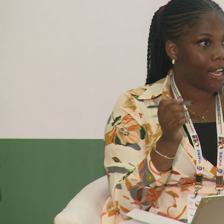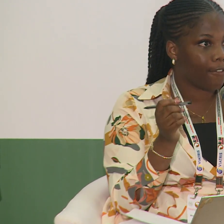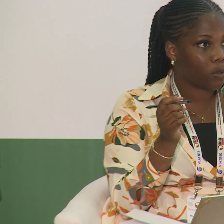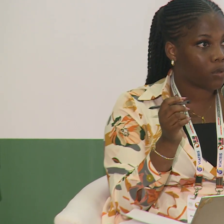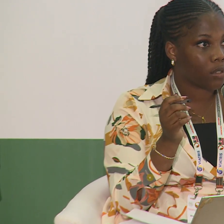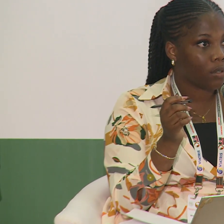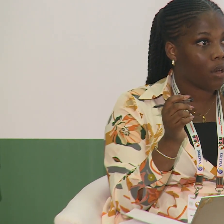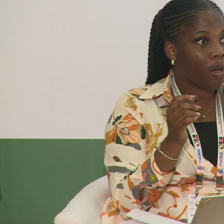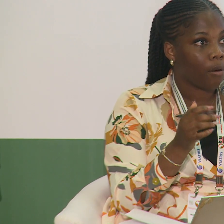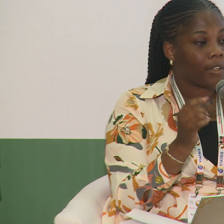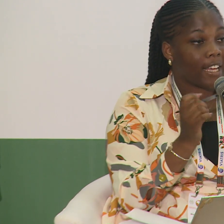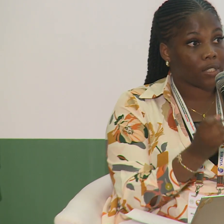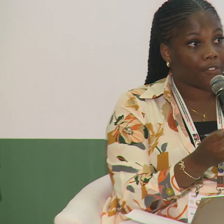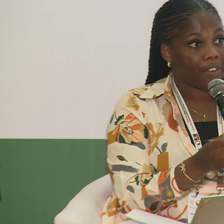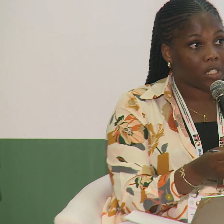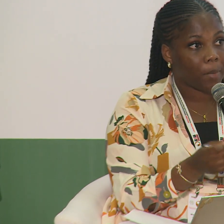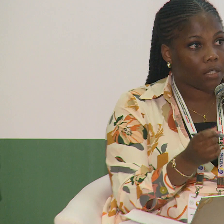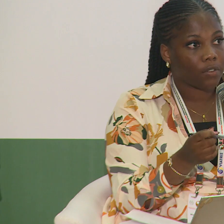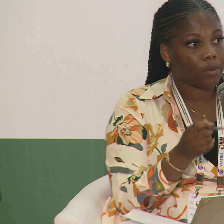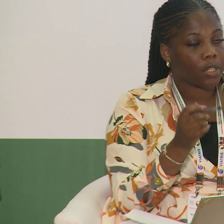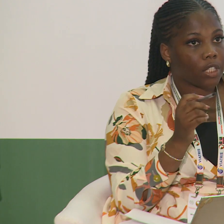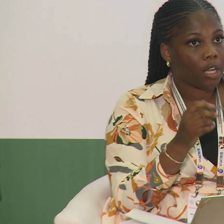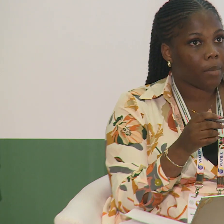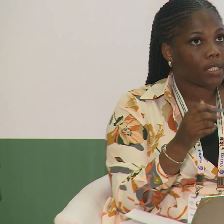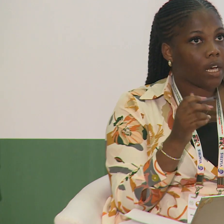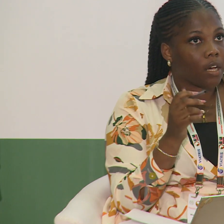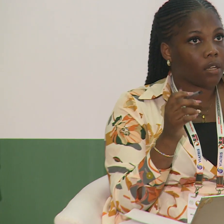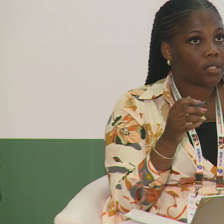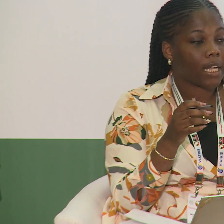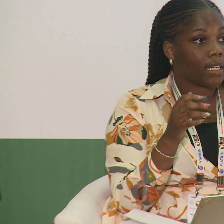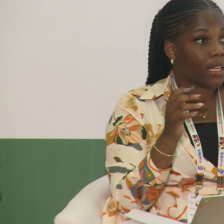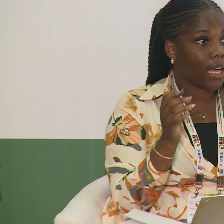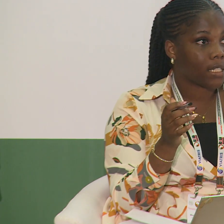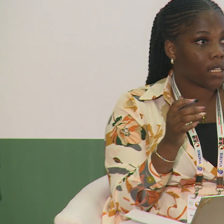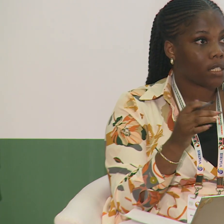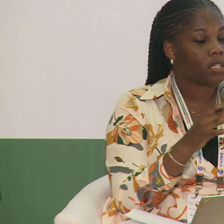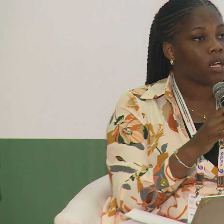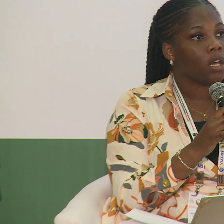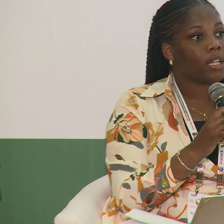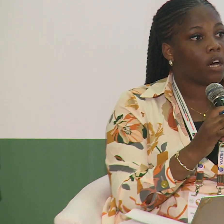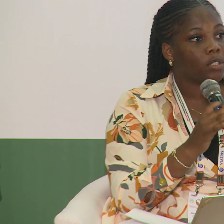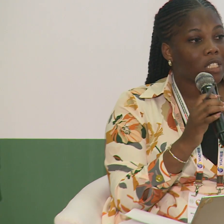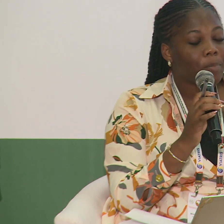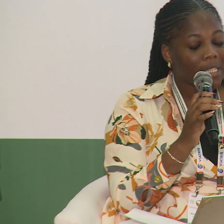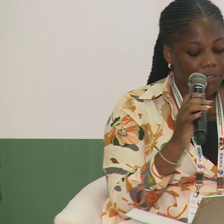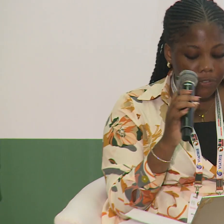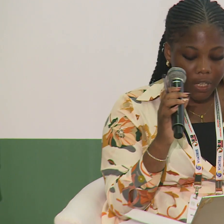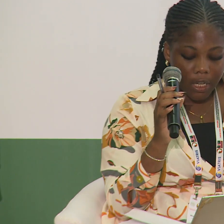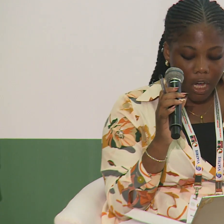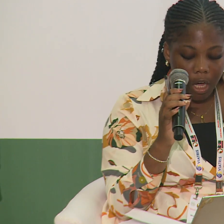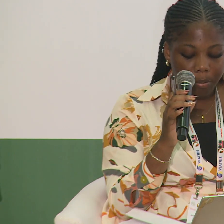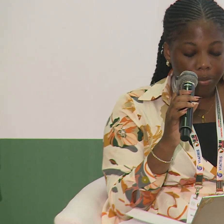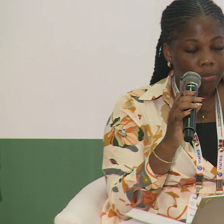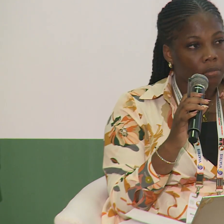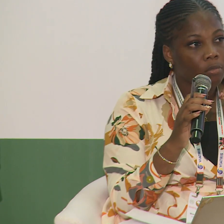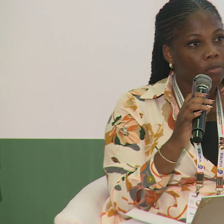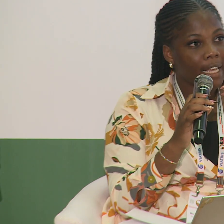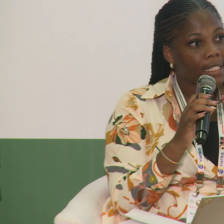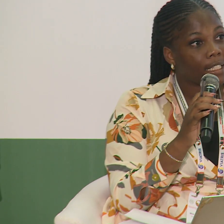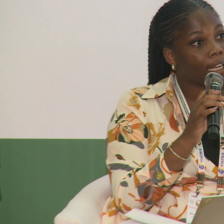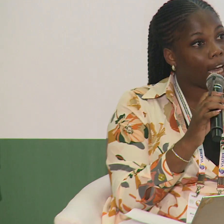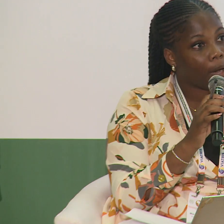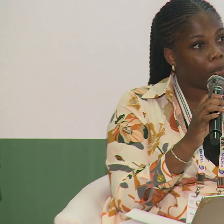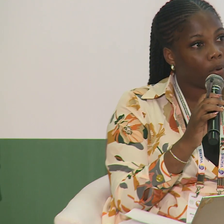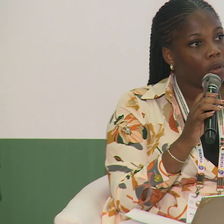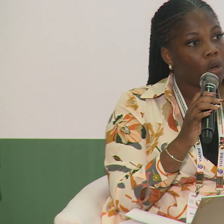knowledge levels. That was the first part of the questionnaire, mental health, and then access. Now, the specific, would